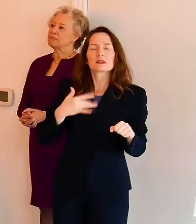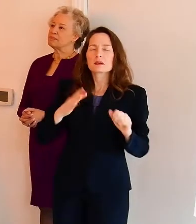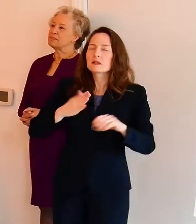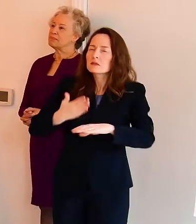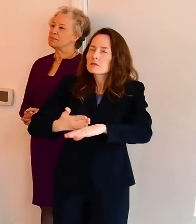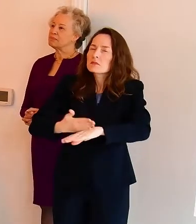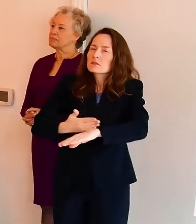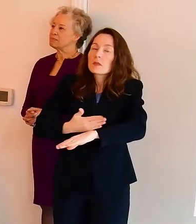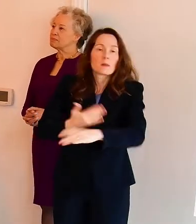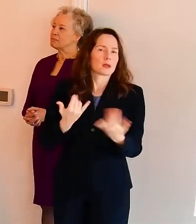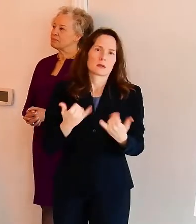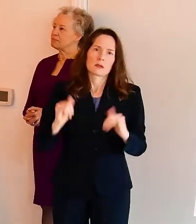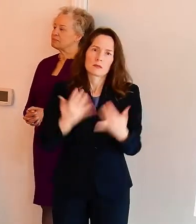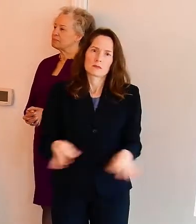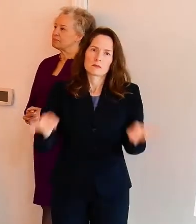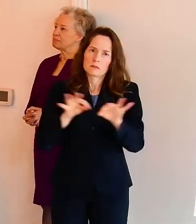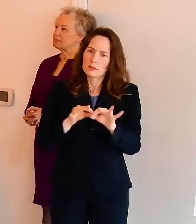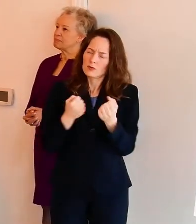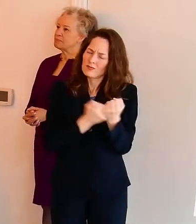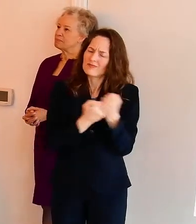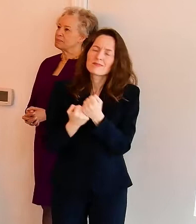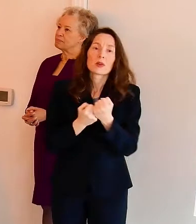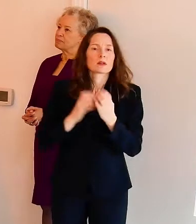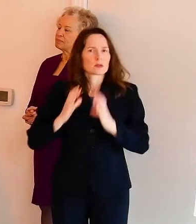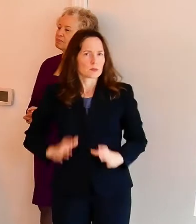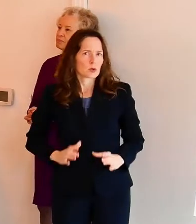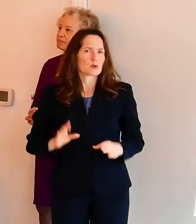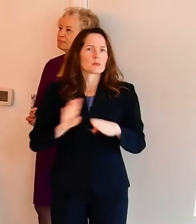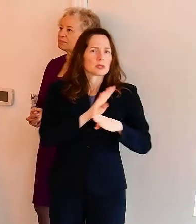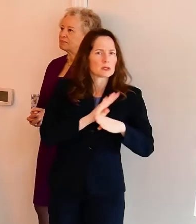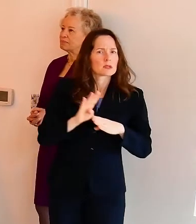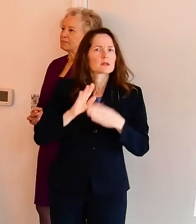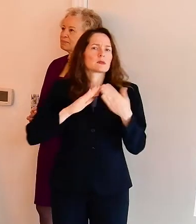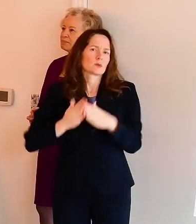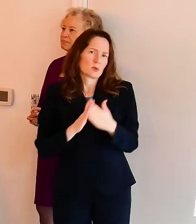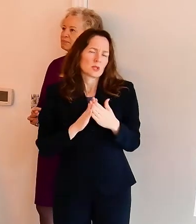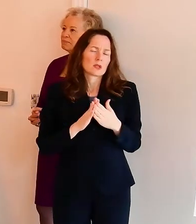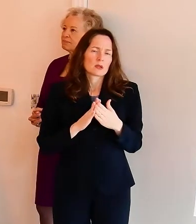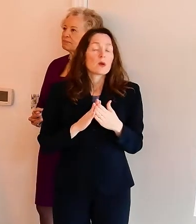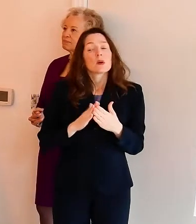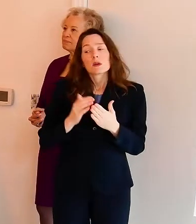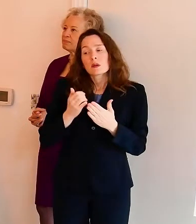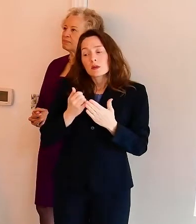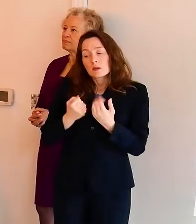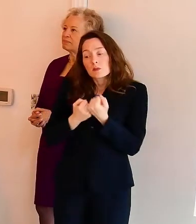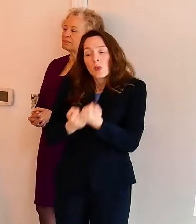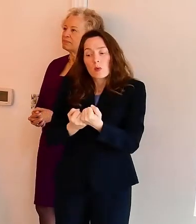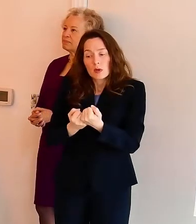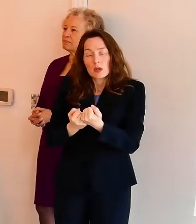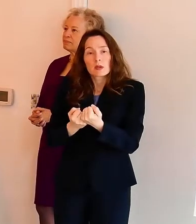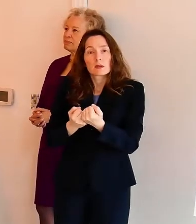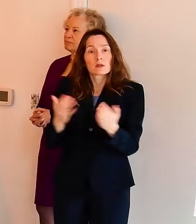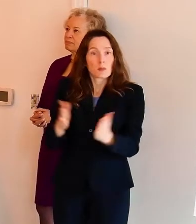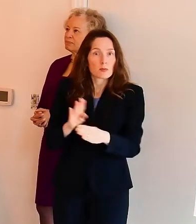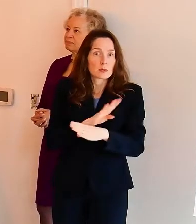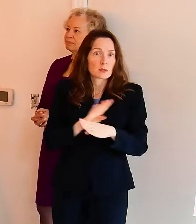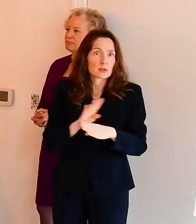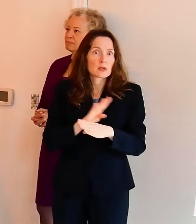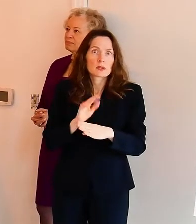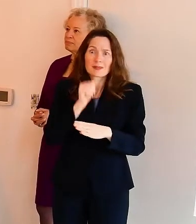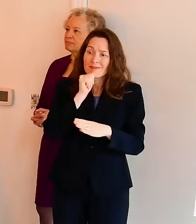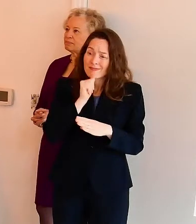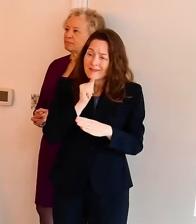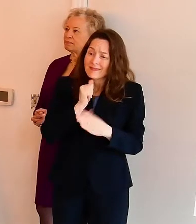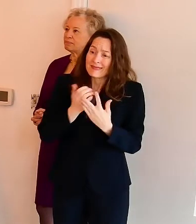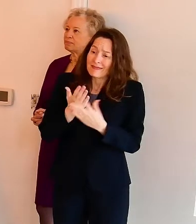support our customers, our businesses, and our communities. Supporting the small businesses that have persisted through such a difficult